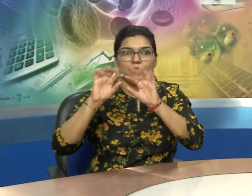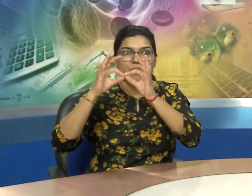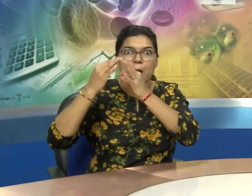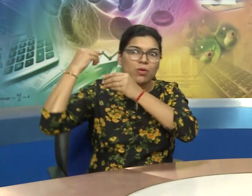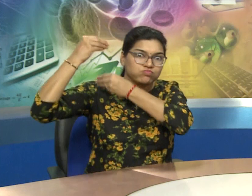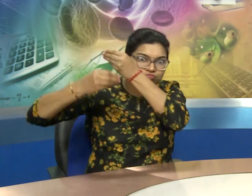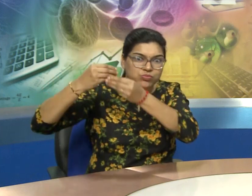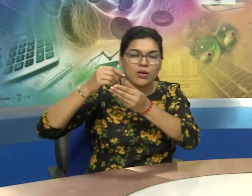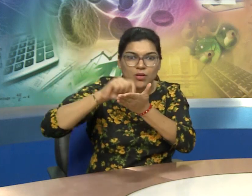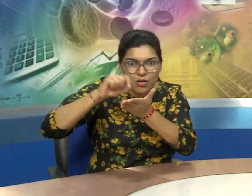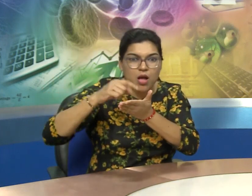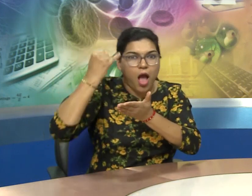for posterity